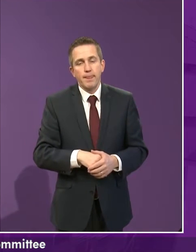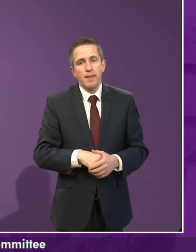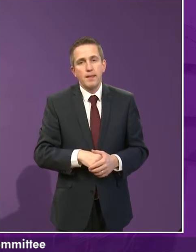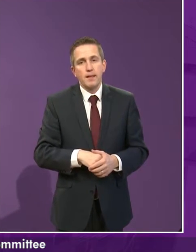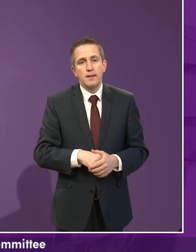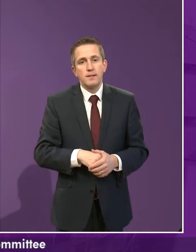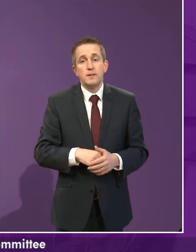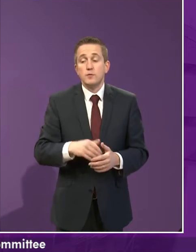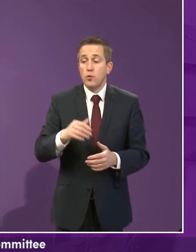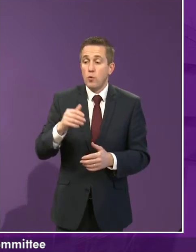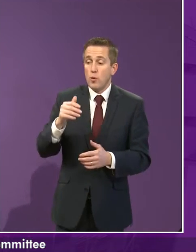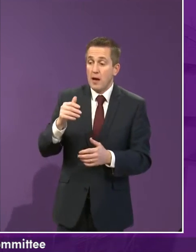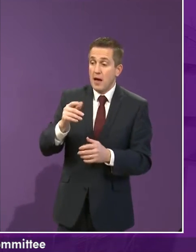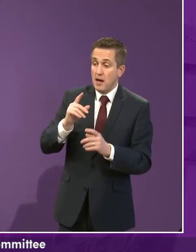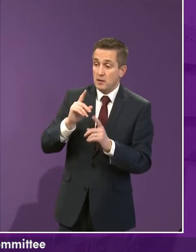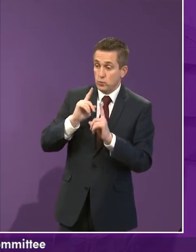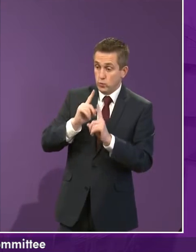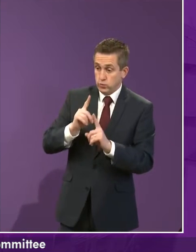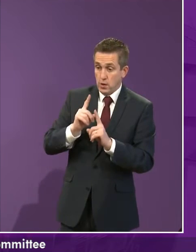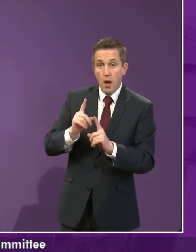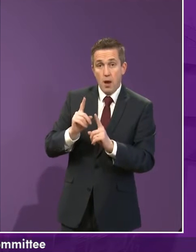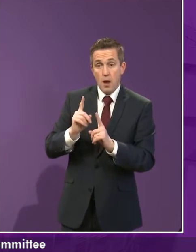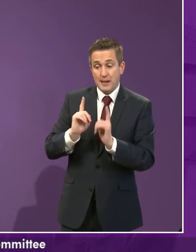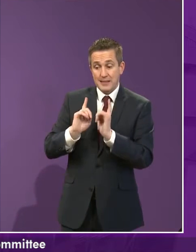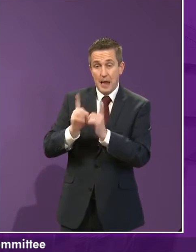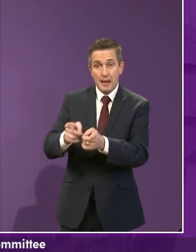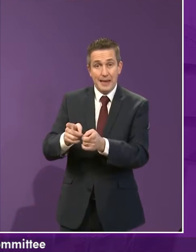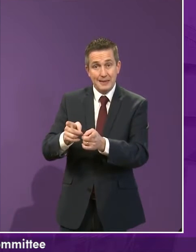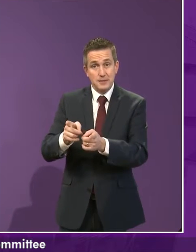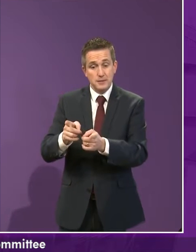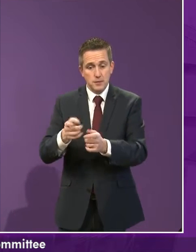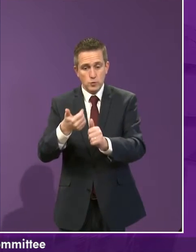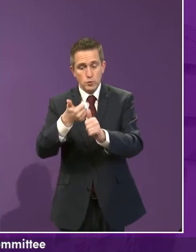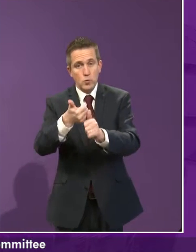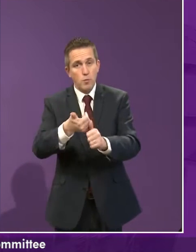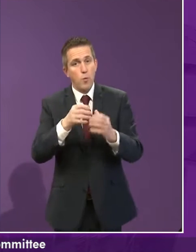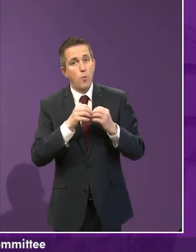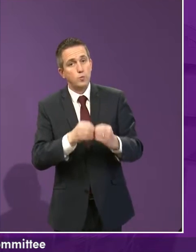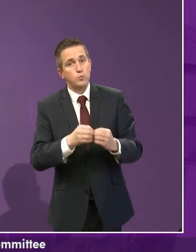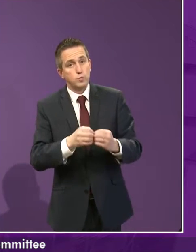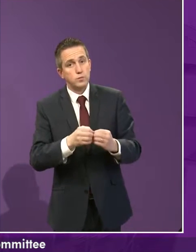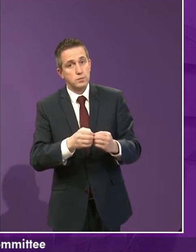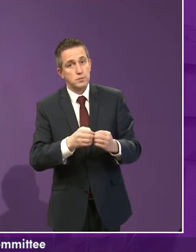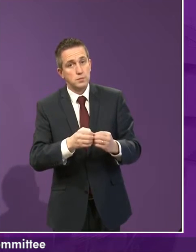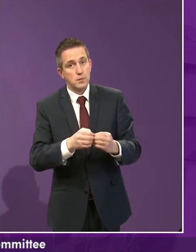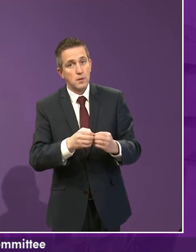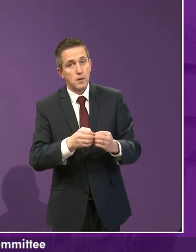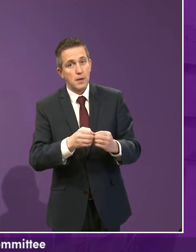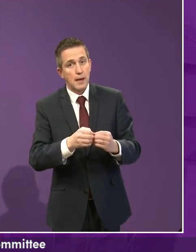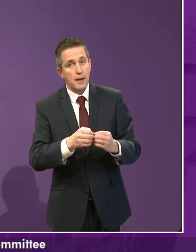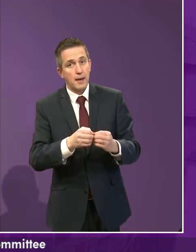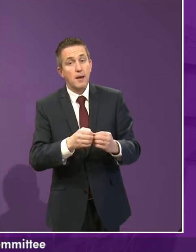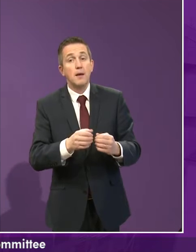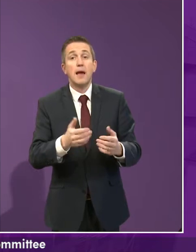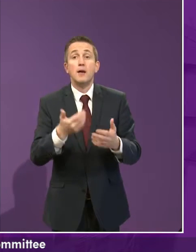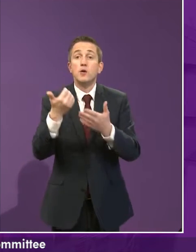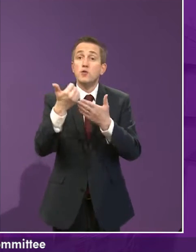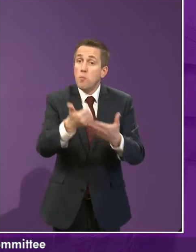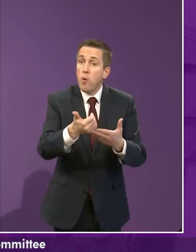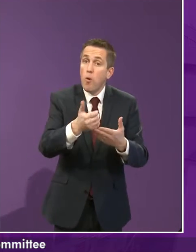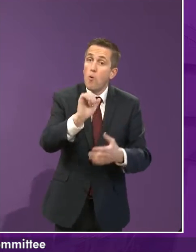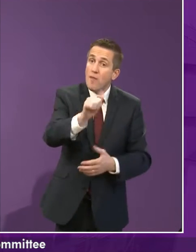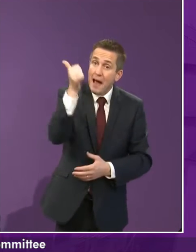designated academic member of staff who is there for that particular student, not simply from an academic